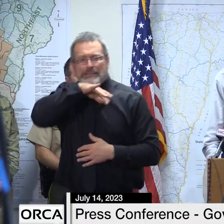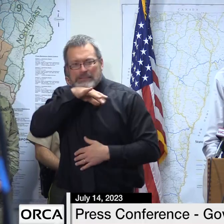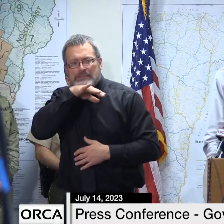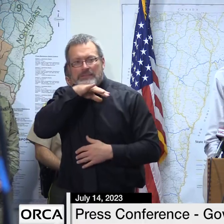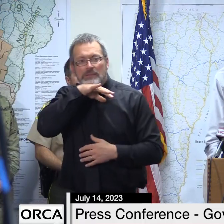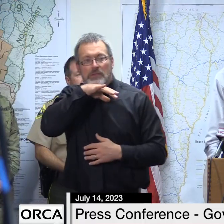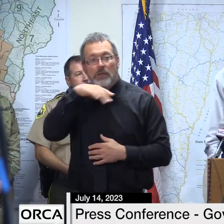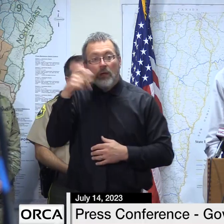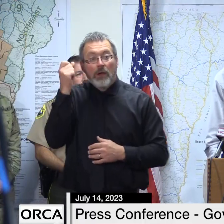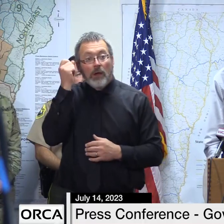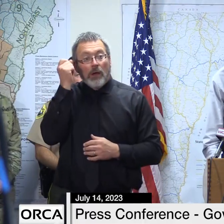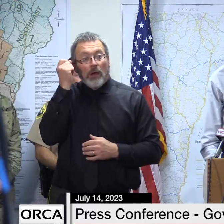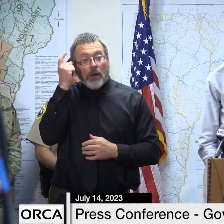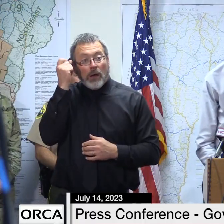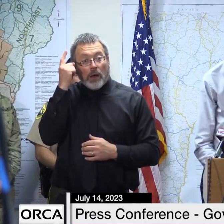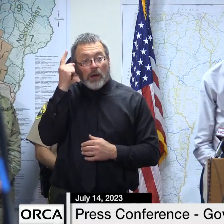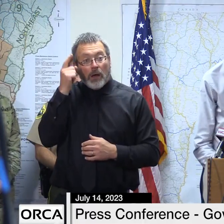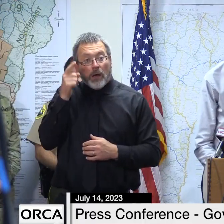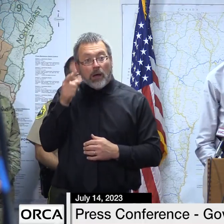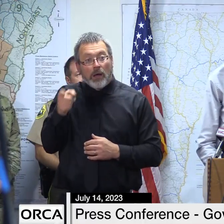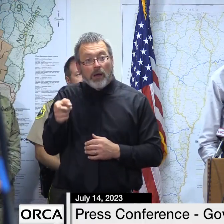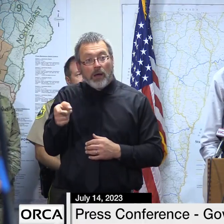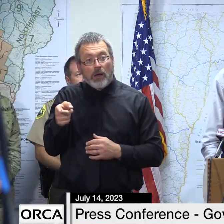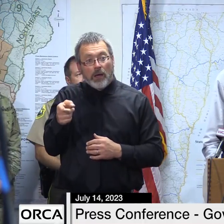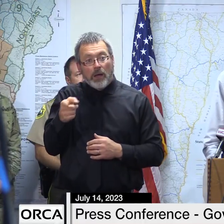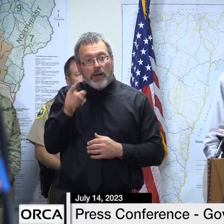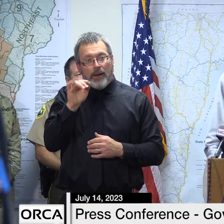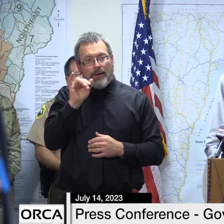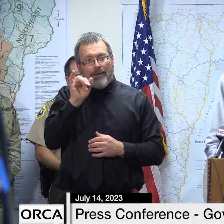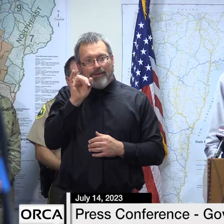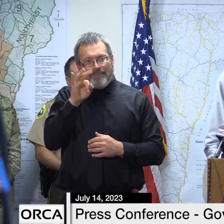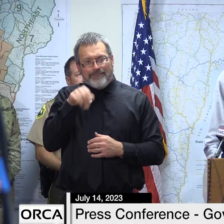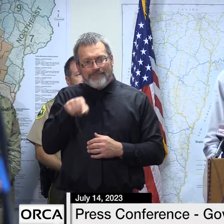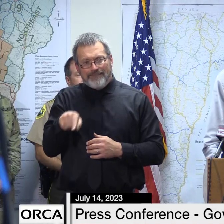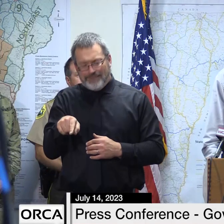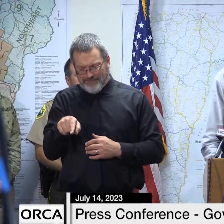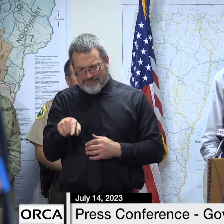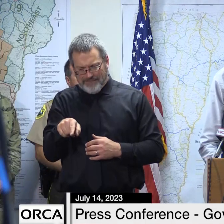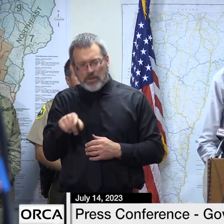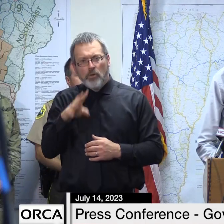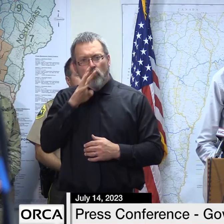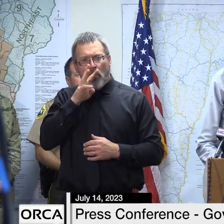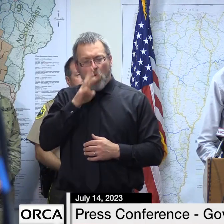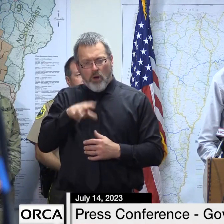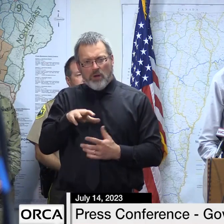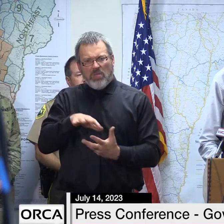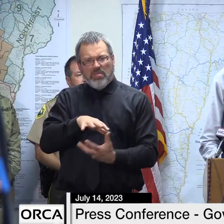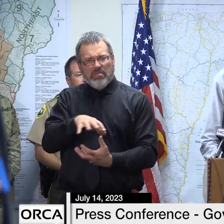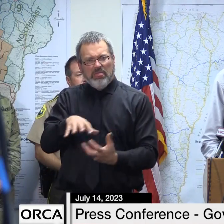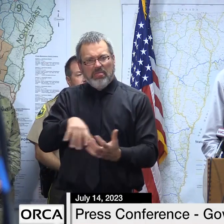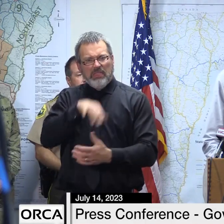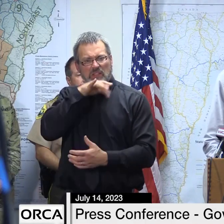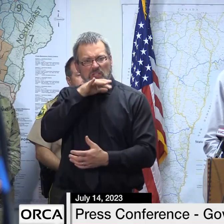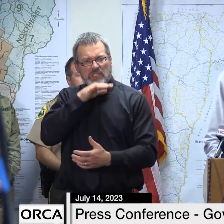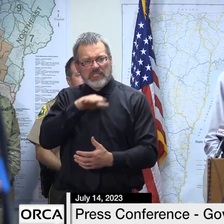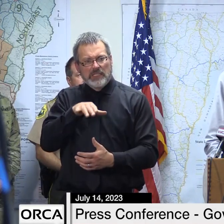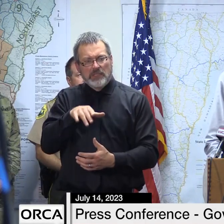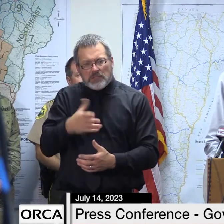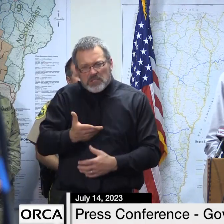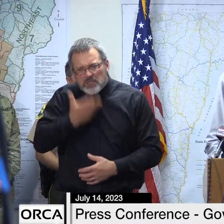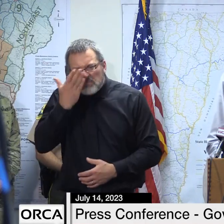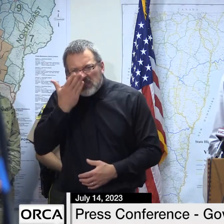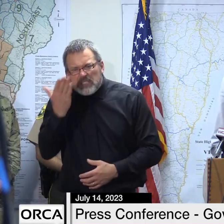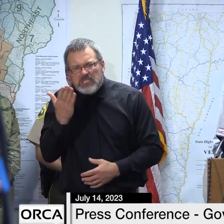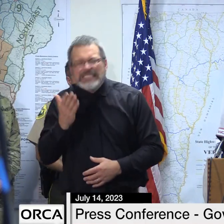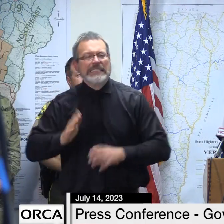that's untested if it's cloudy, full of sediments, or smells like fuel or chemicals. Next,